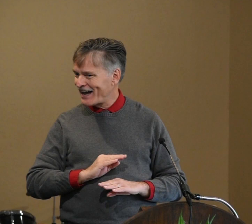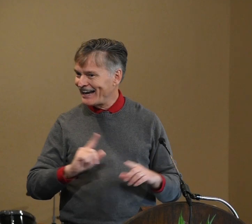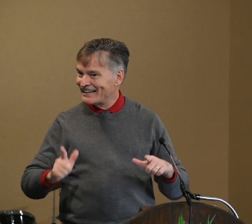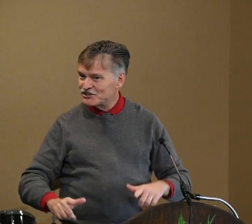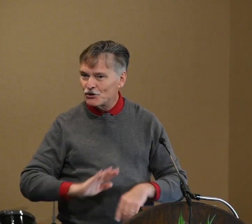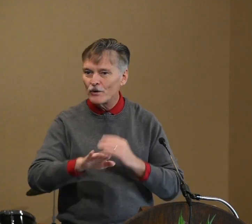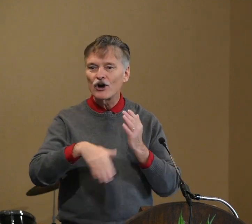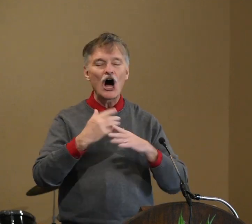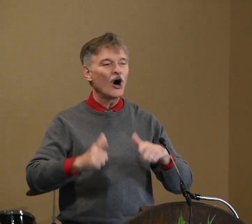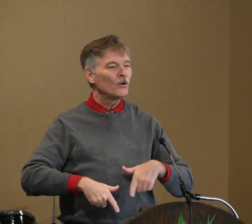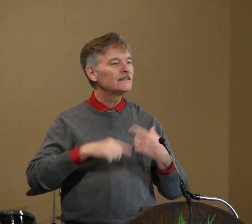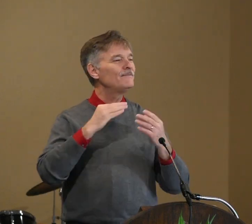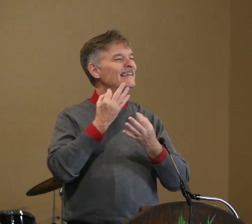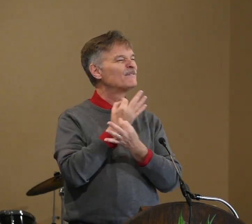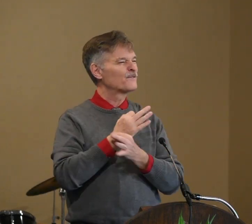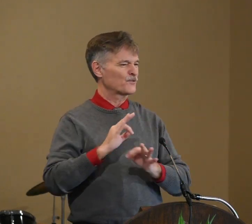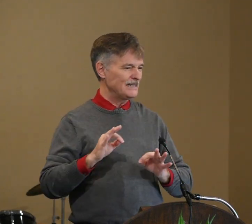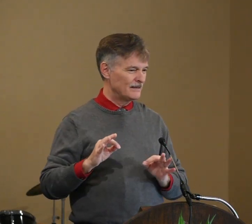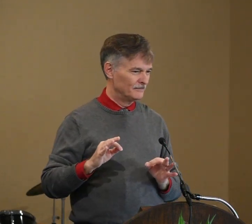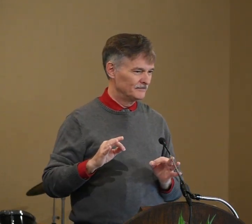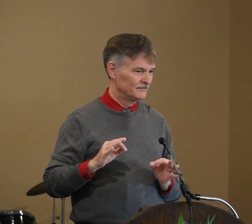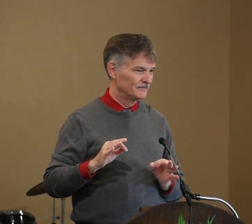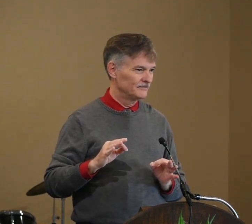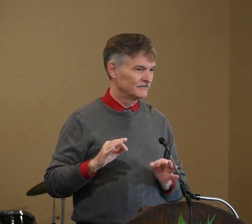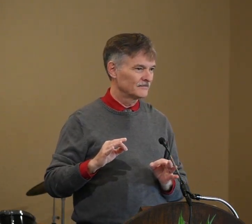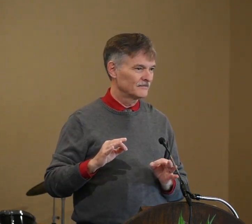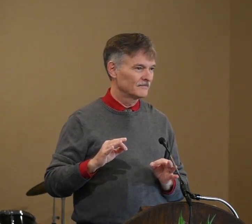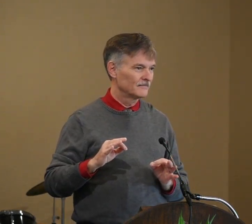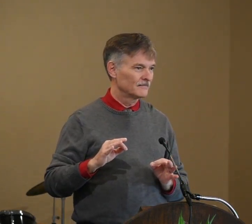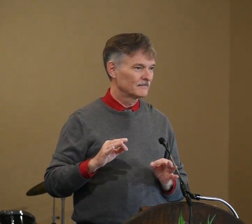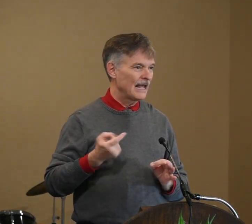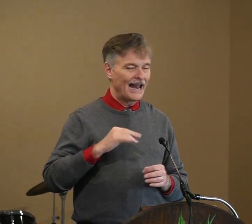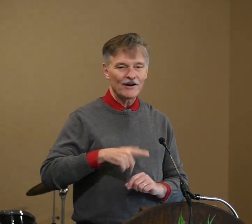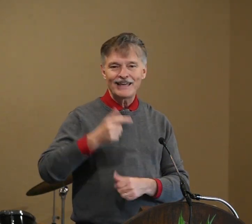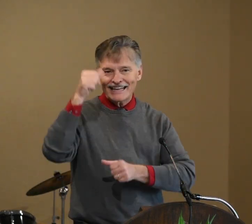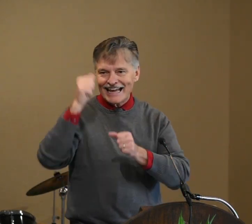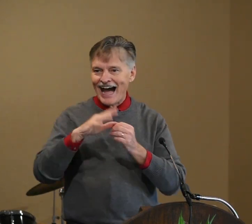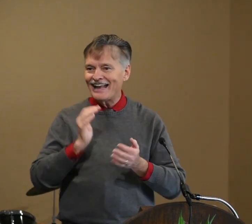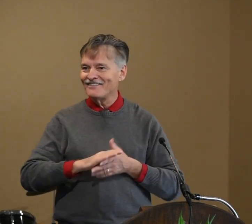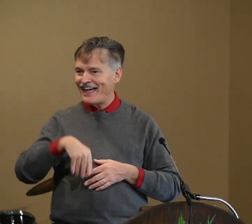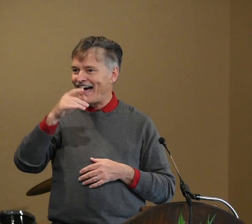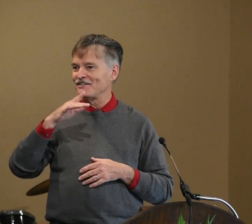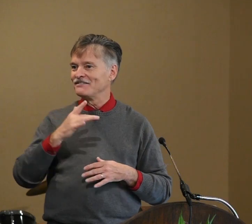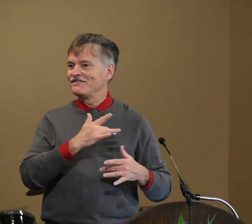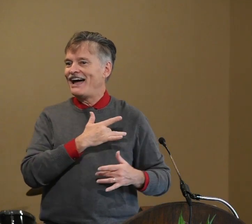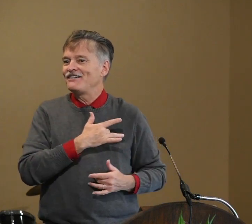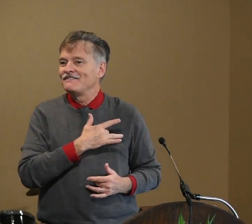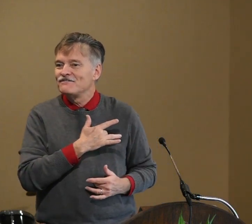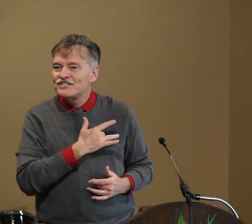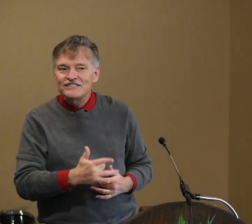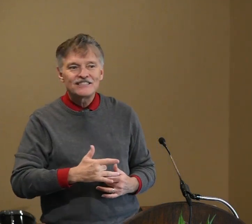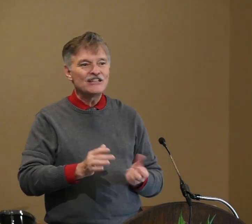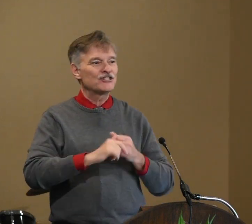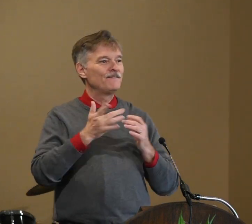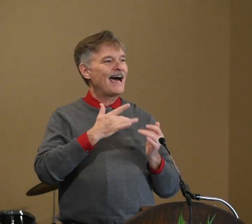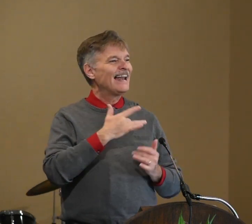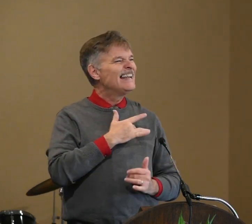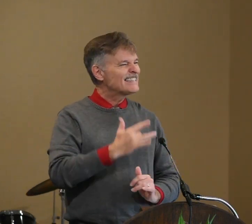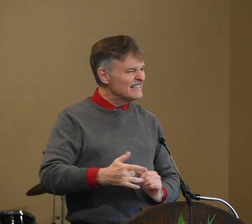satisfied until we're all living in freedom. Amen. Harriet got that sensation, that